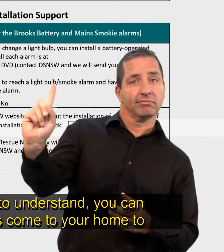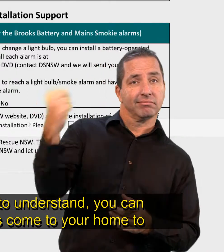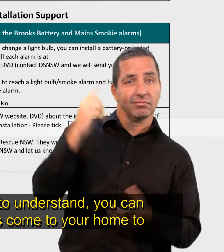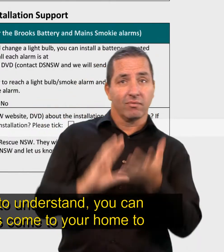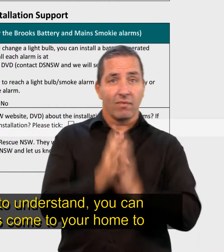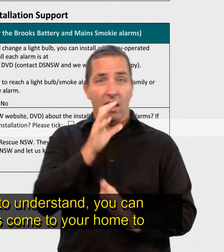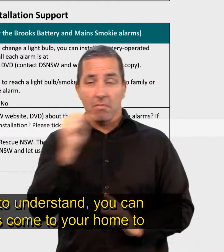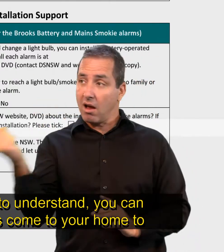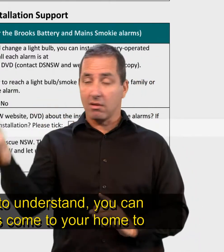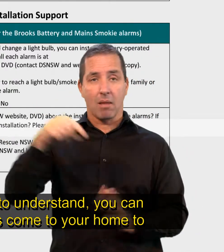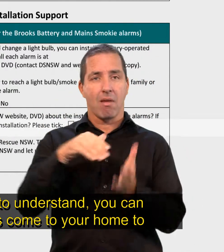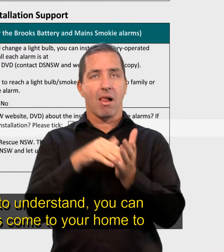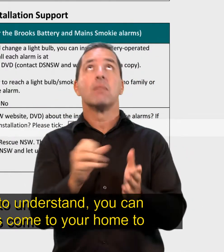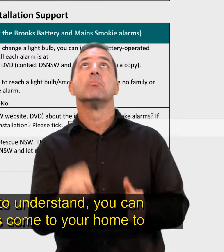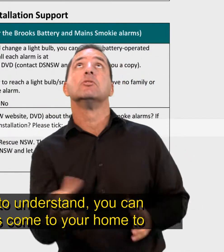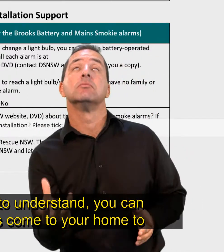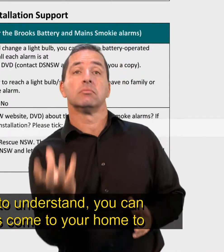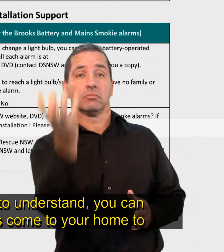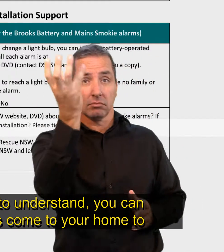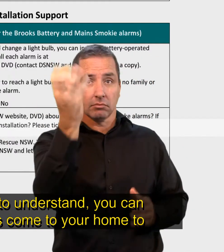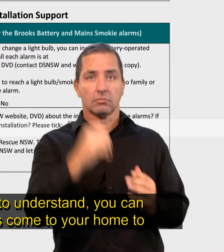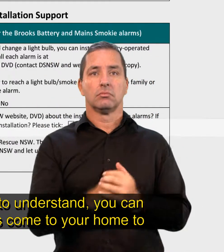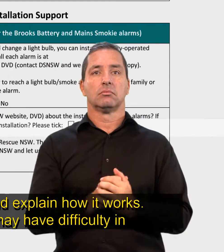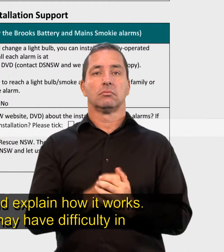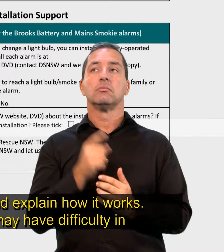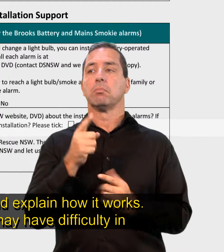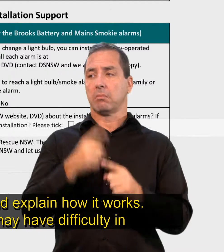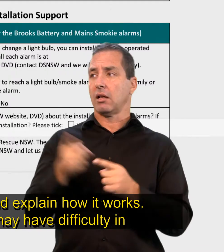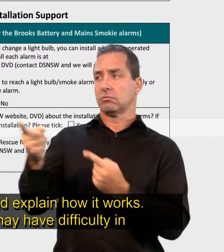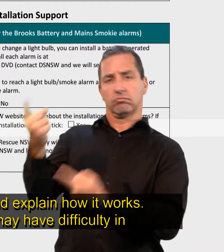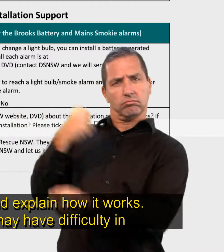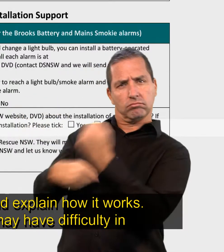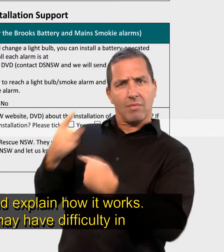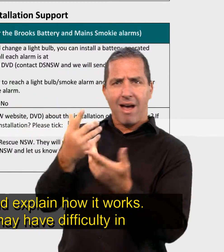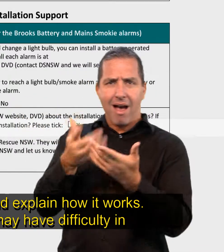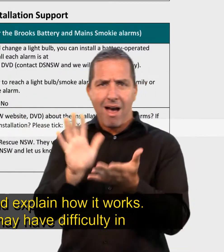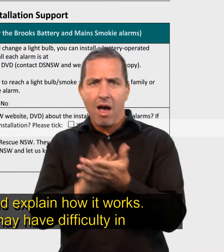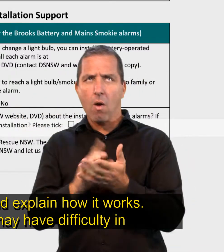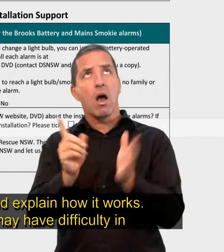the firefighters come to your home to install your alarm and explain how it works.